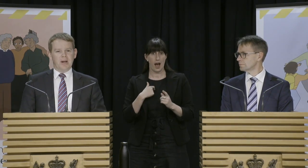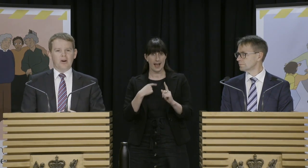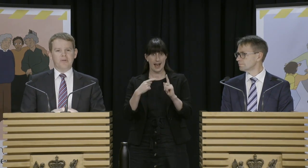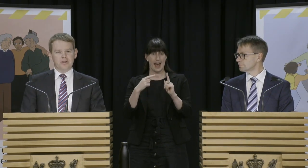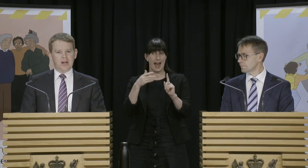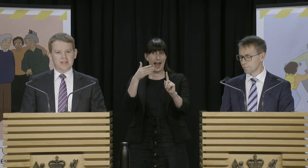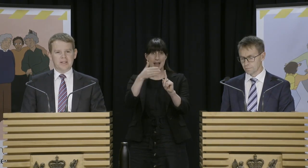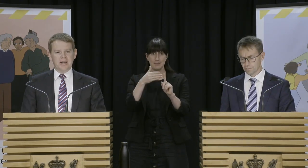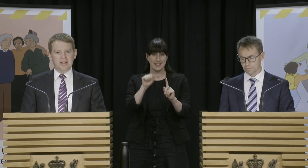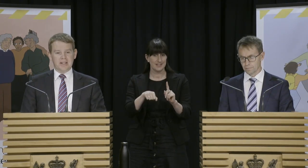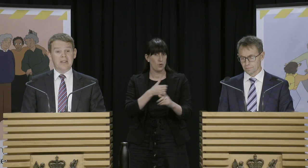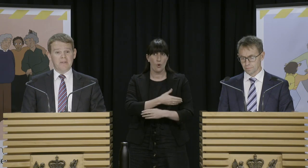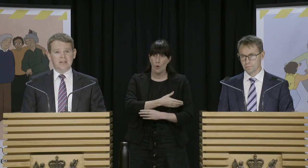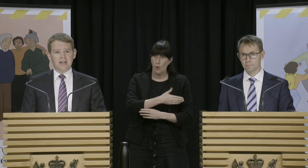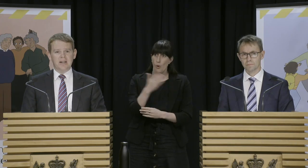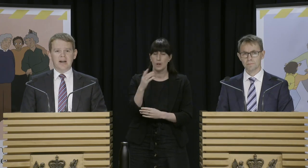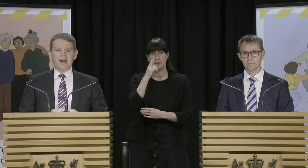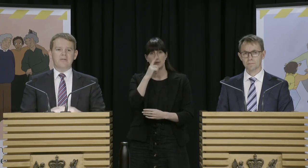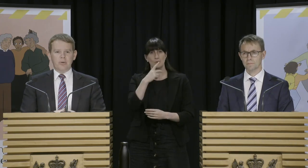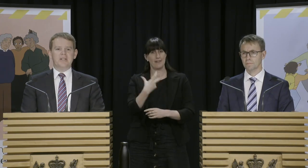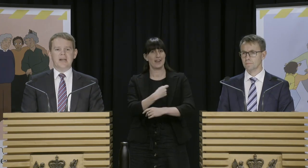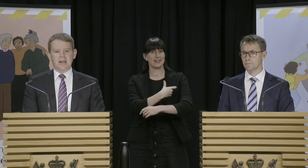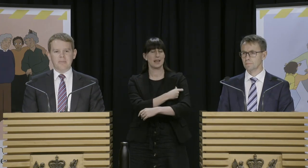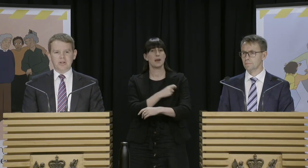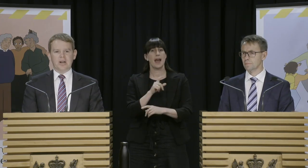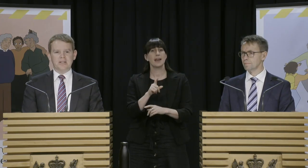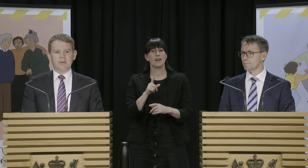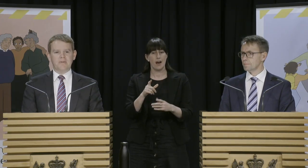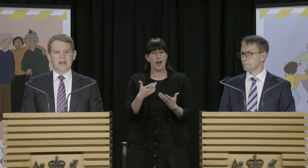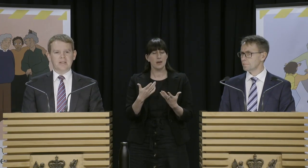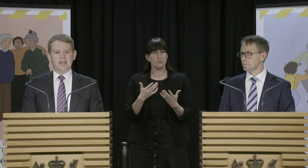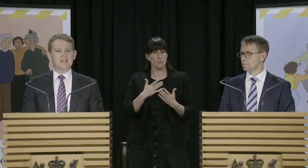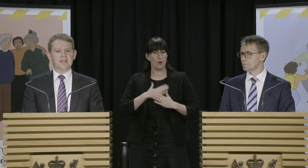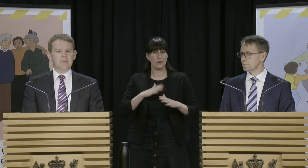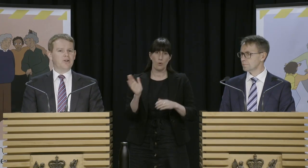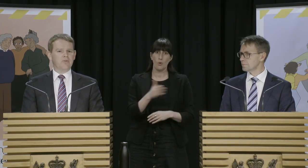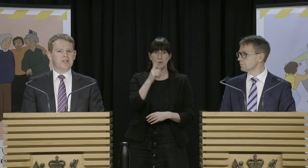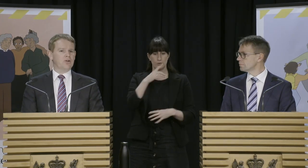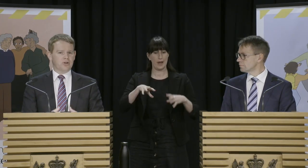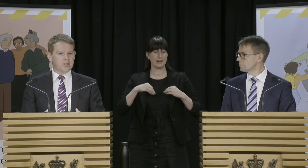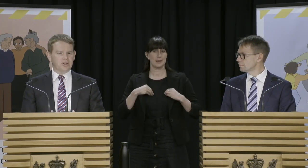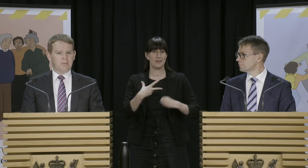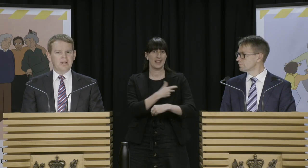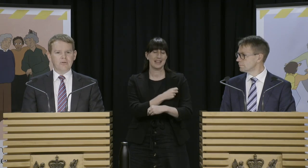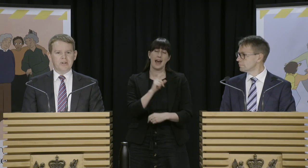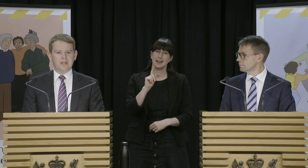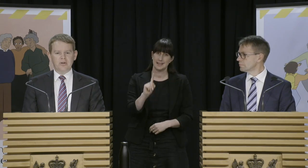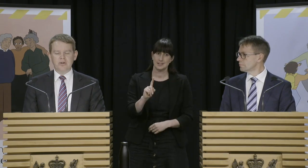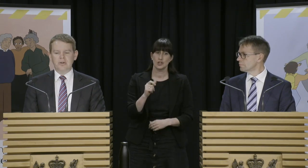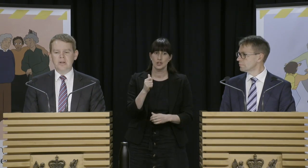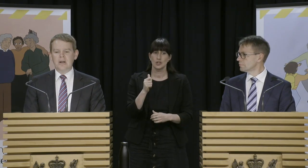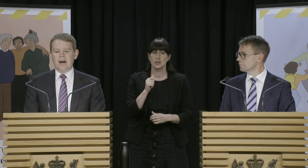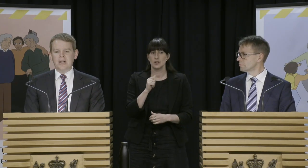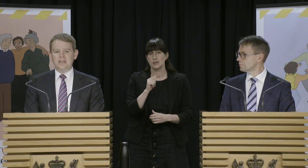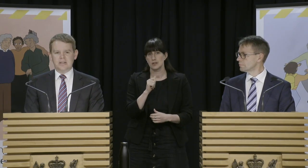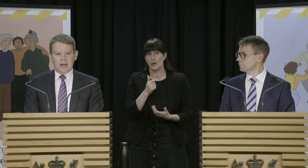everybody being offered the chance to get the vaccine, and everybody taking up the chance to be the vaccine, unless there's a really good reason not to, such as a medical reason not